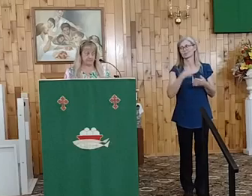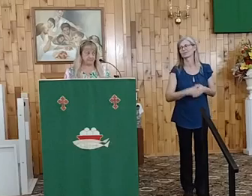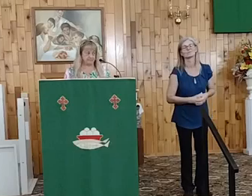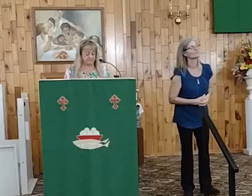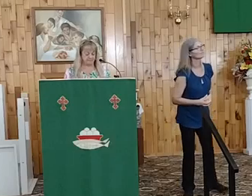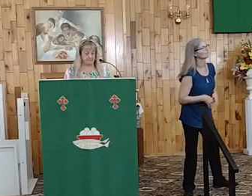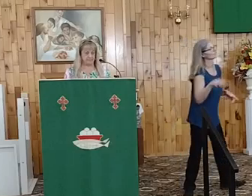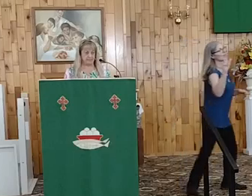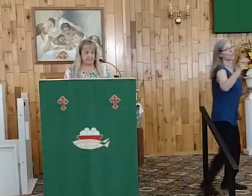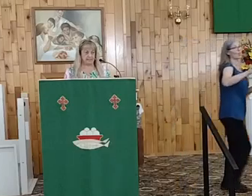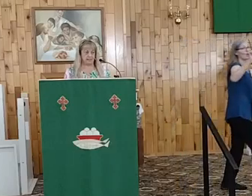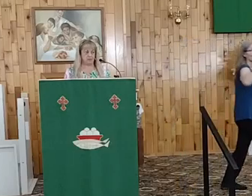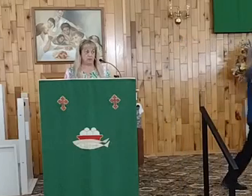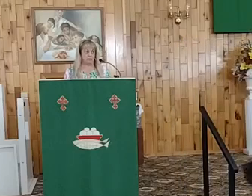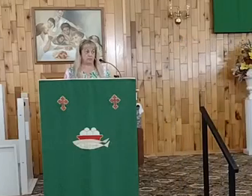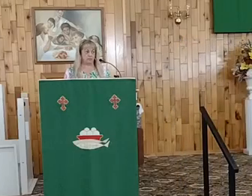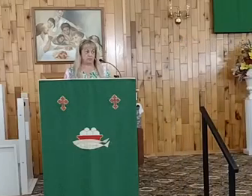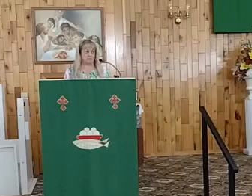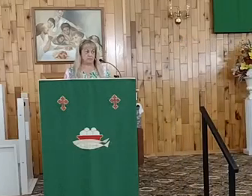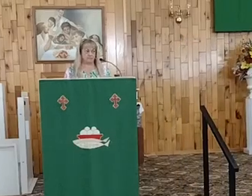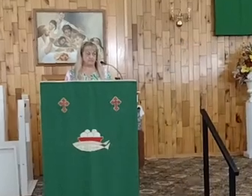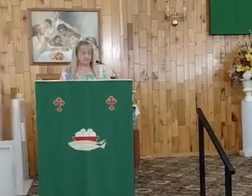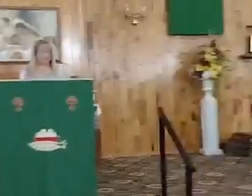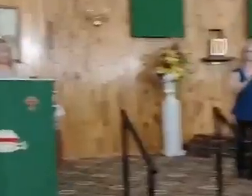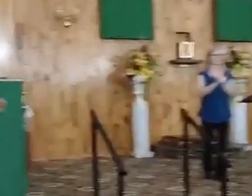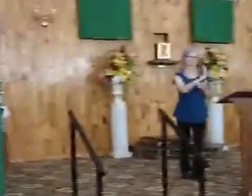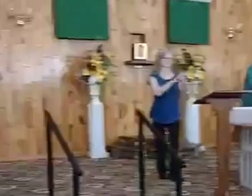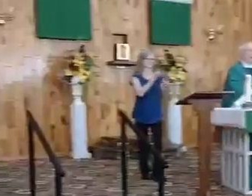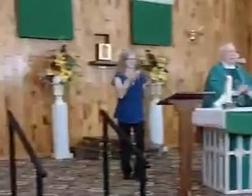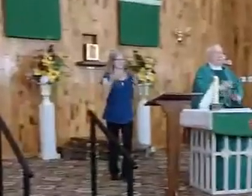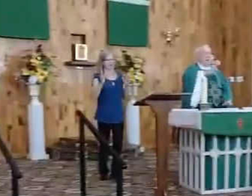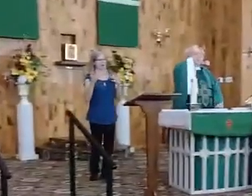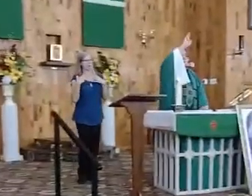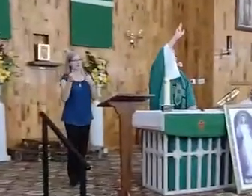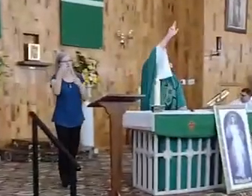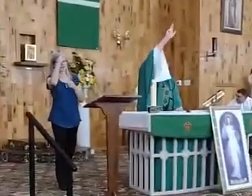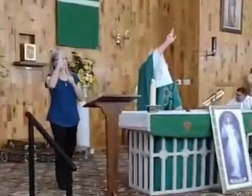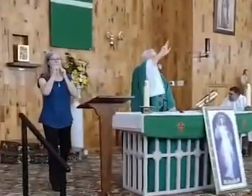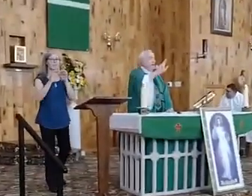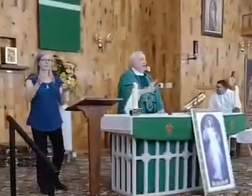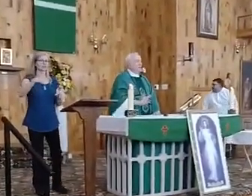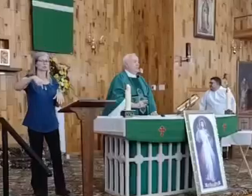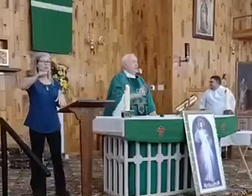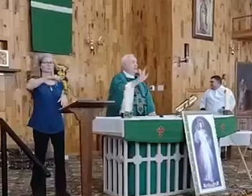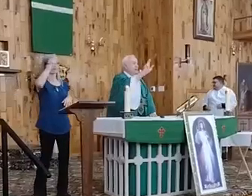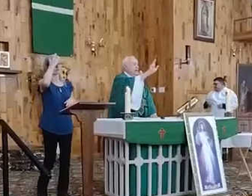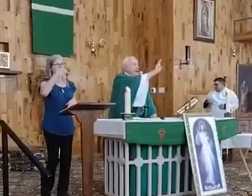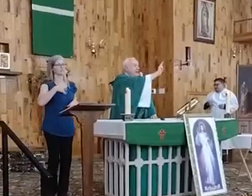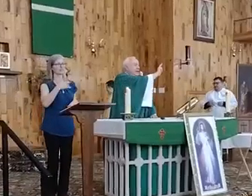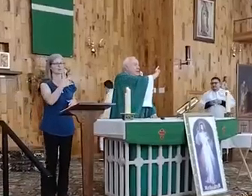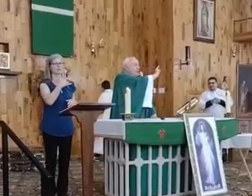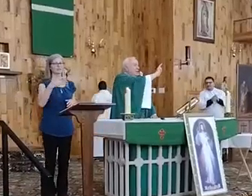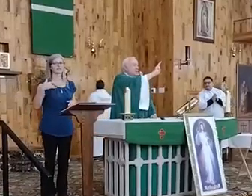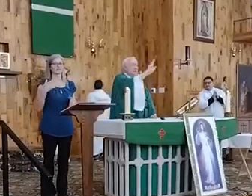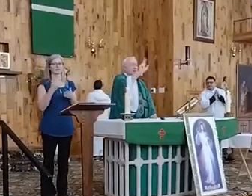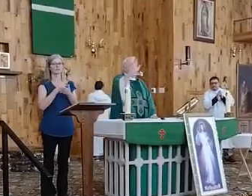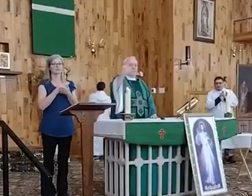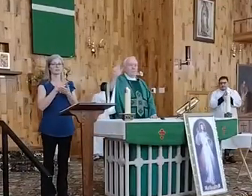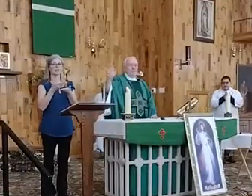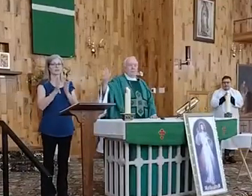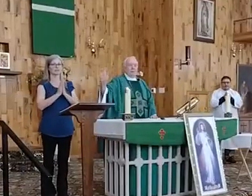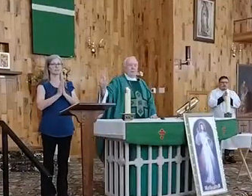The Lord be with you. And with your spirit. May Almighty God bless you, the Father, and the Son, and the Holy